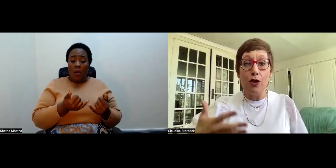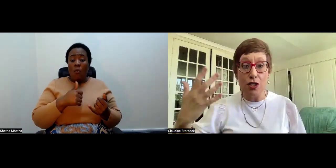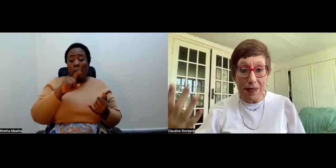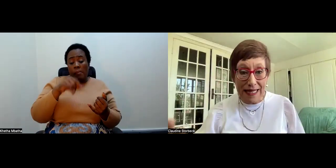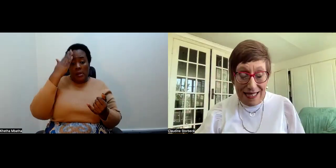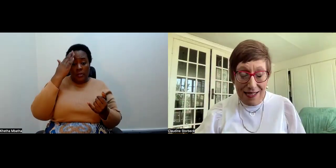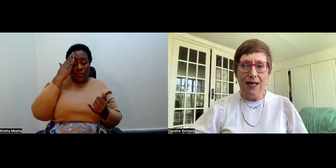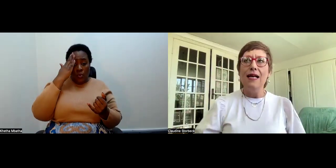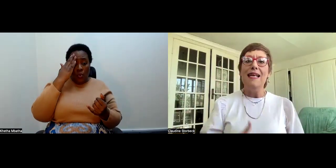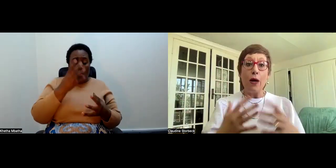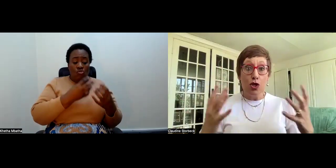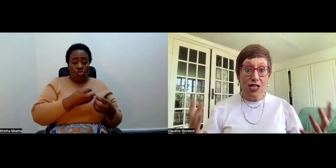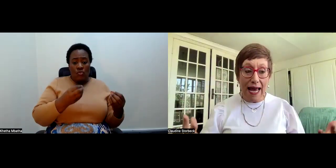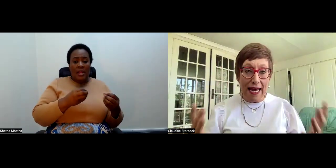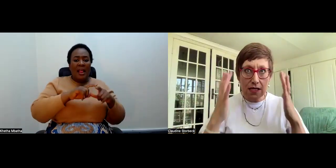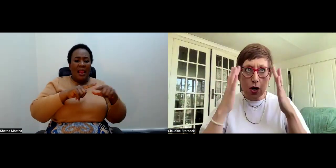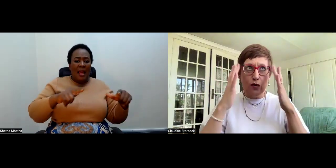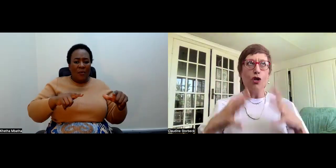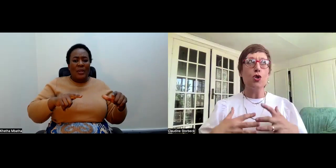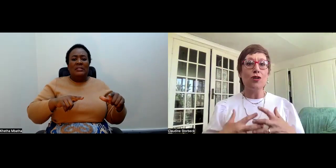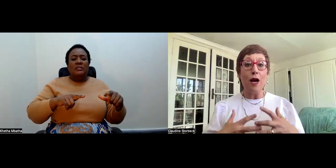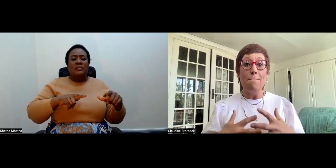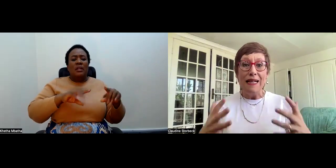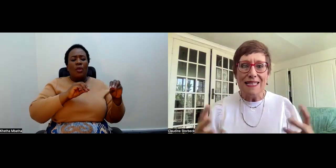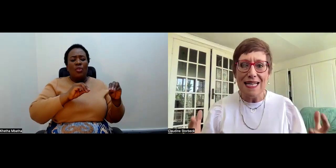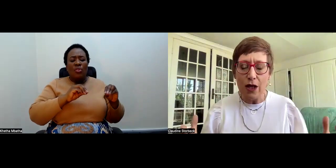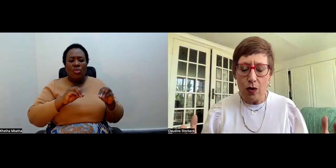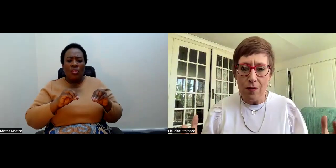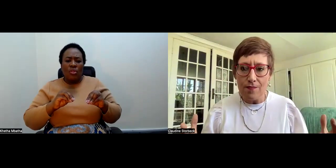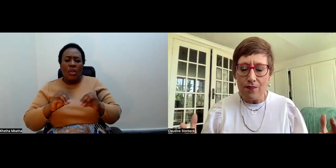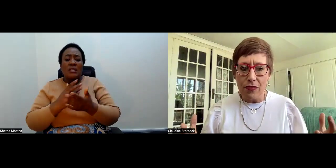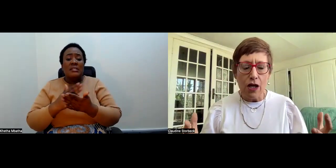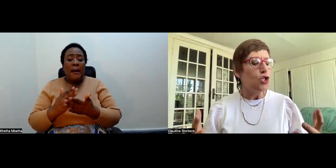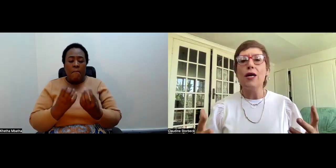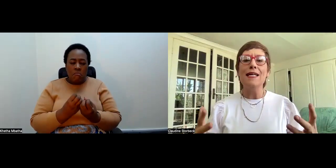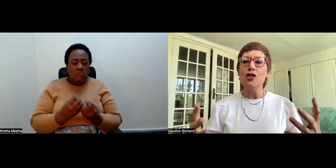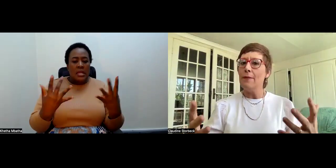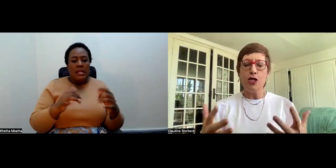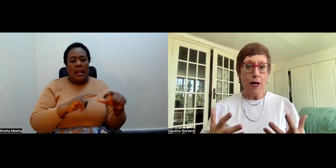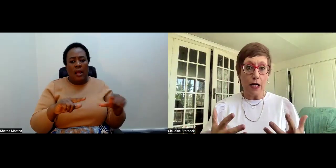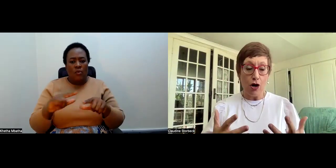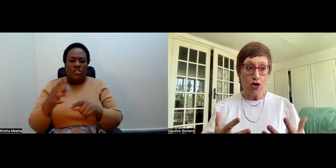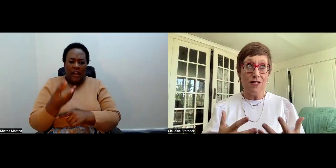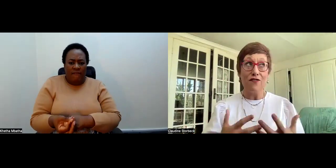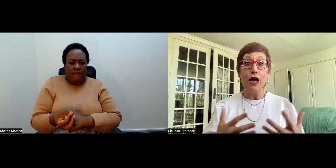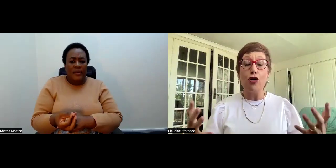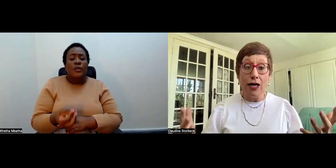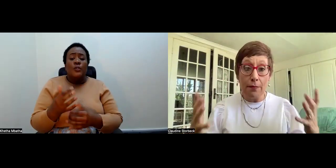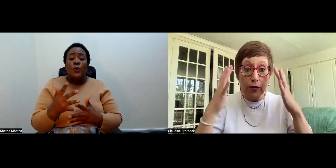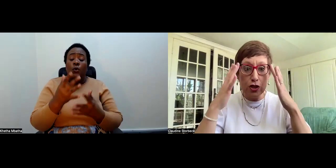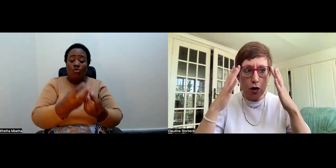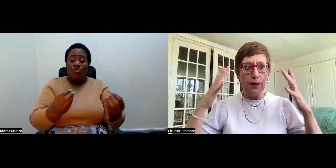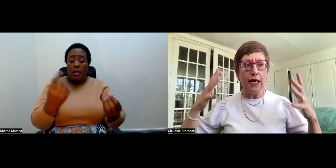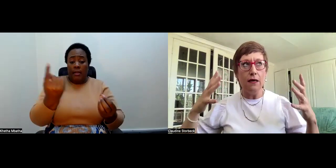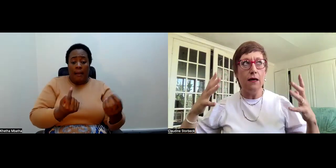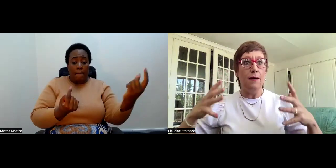that are language depleted, language delayed. We've got children that are multilingual. So kids are coming to our classrooms, if they're growing